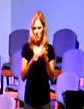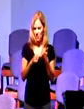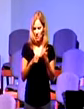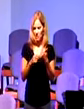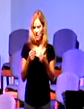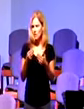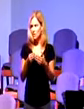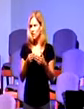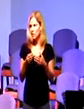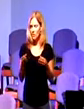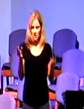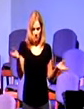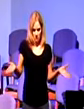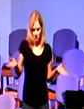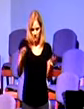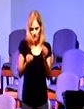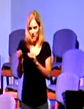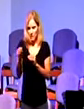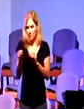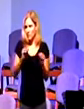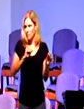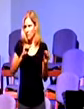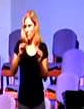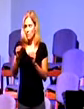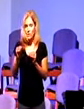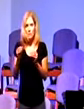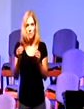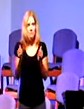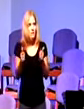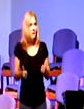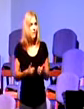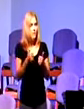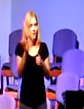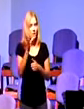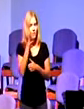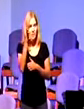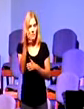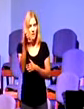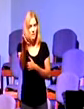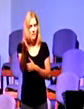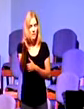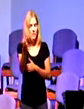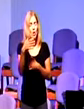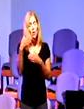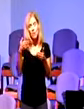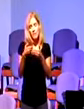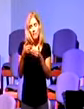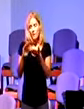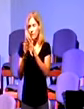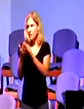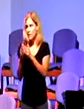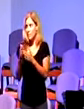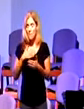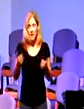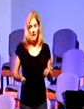financially. So she packed us up and moved us to live with our grandparents who lived in a nearby village. And my life in the village was very simple.